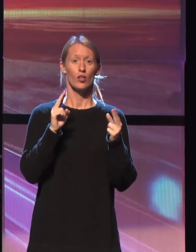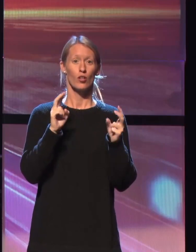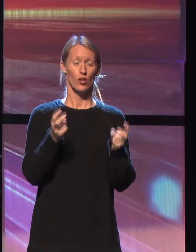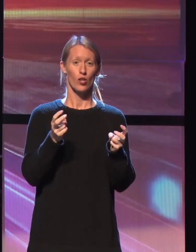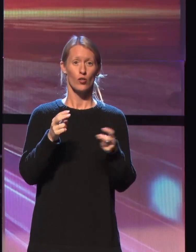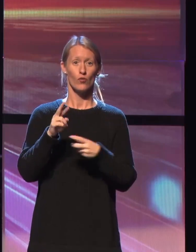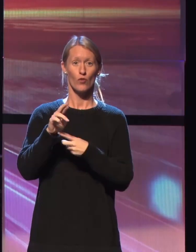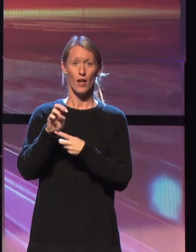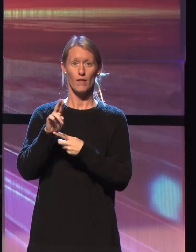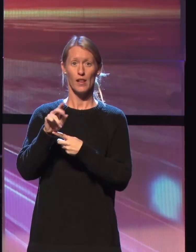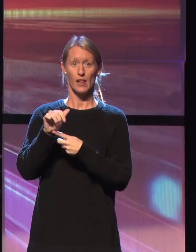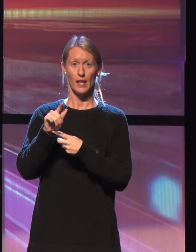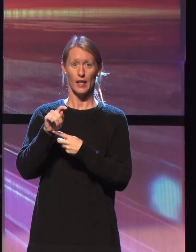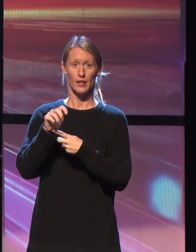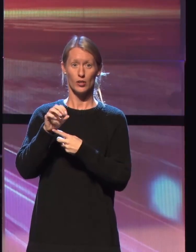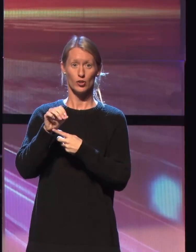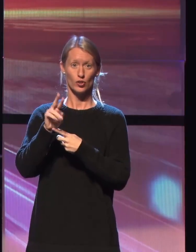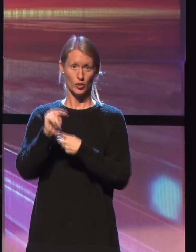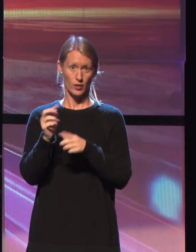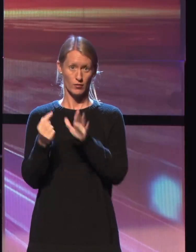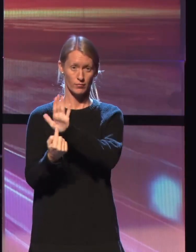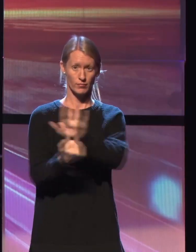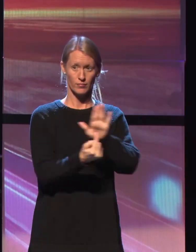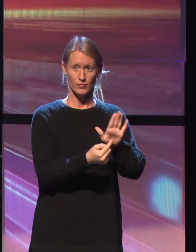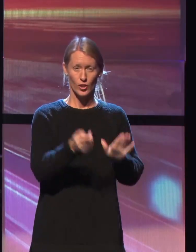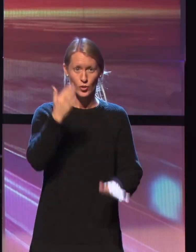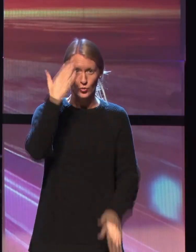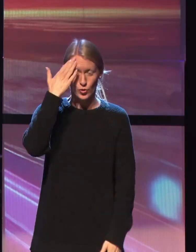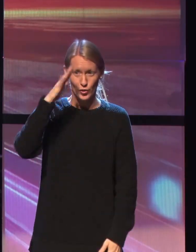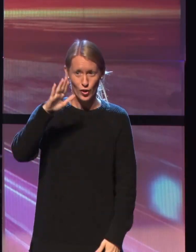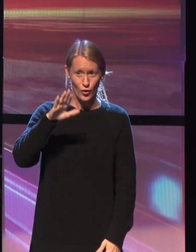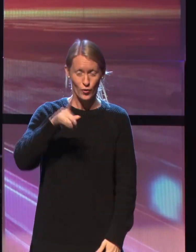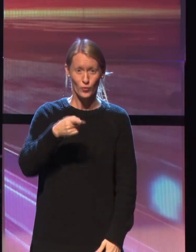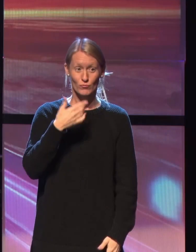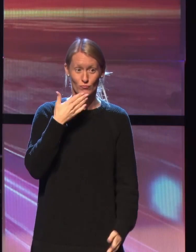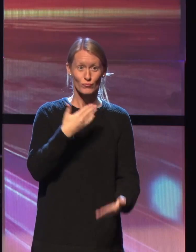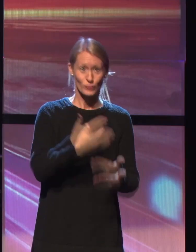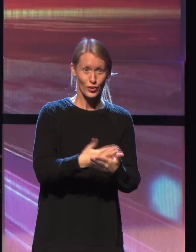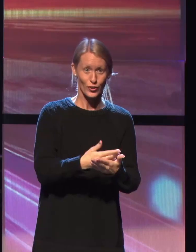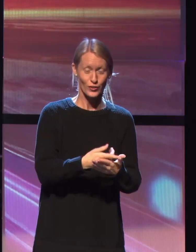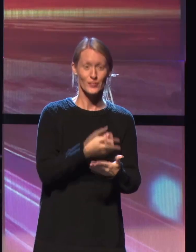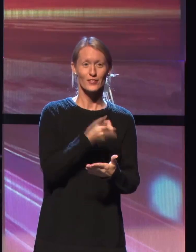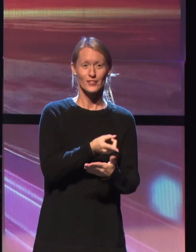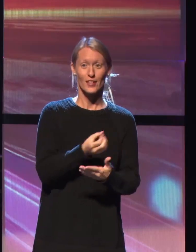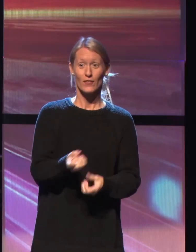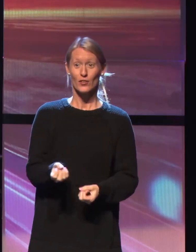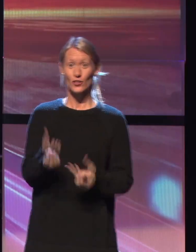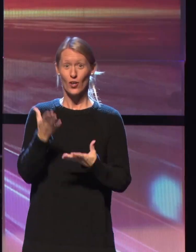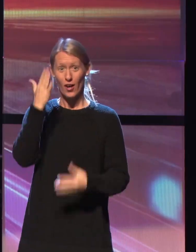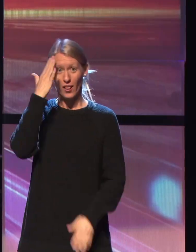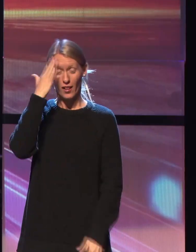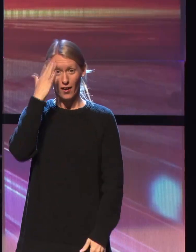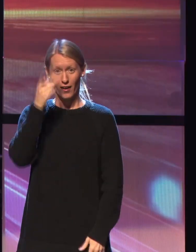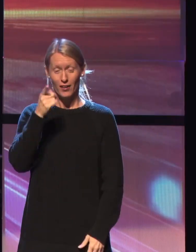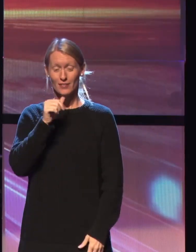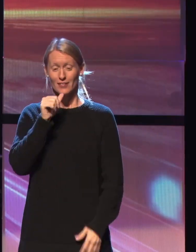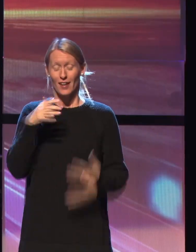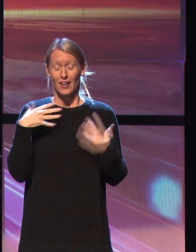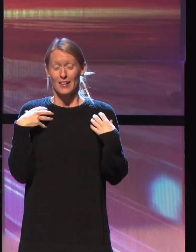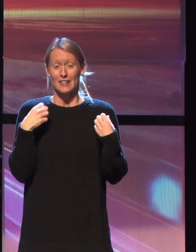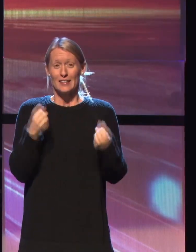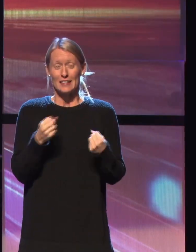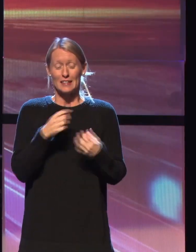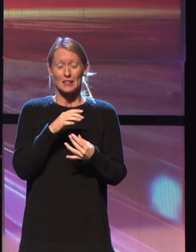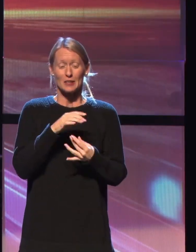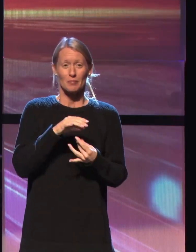much about it, good for you. You probably lived a healthy, productive life. If you know a lot about it, you're probably on the other spectrum of unhealthy spirituality.